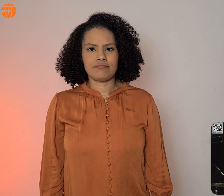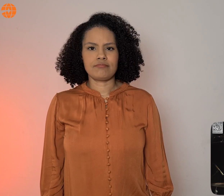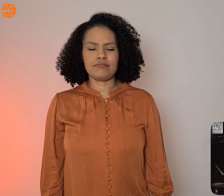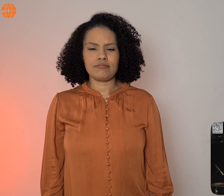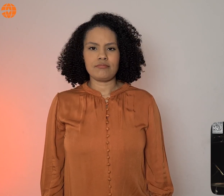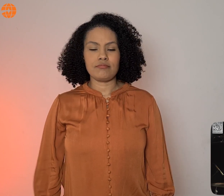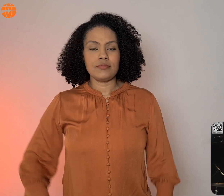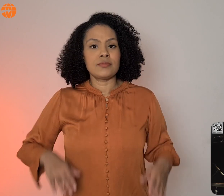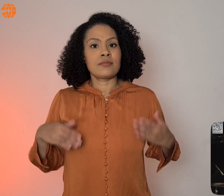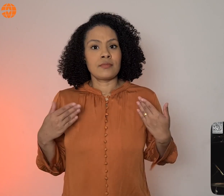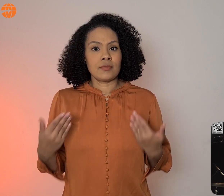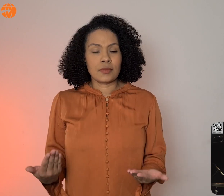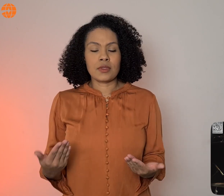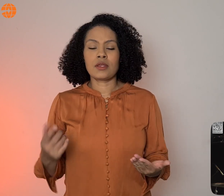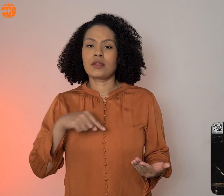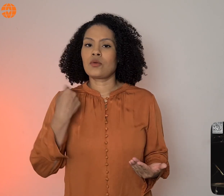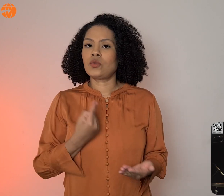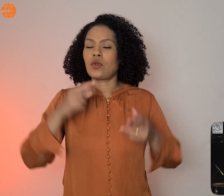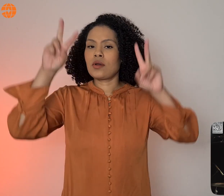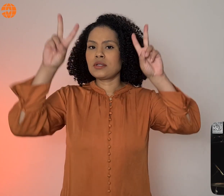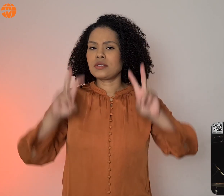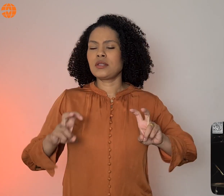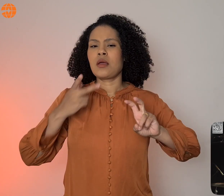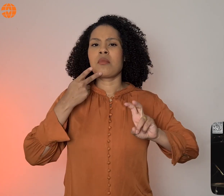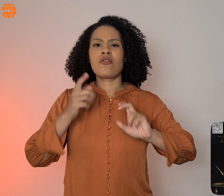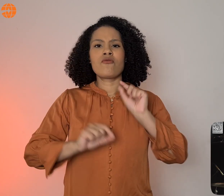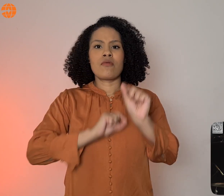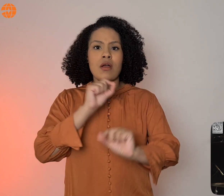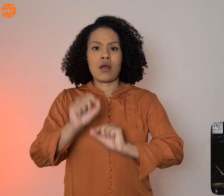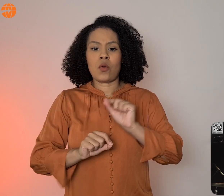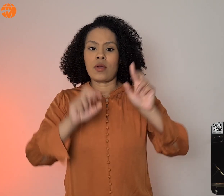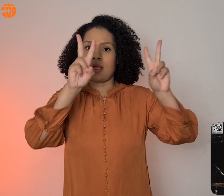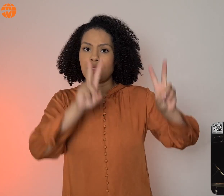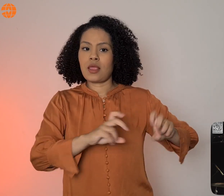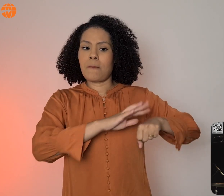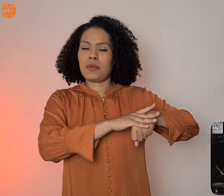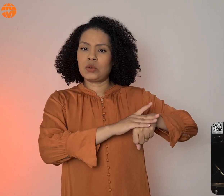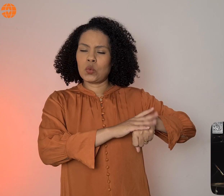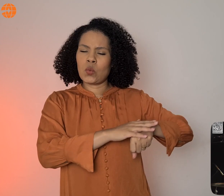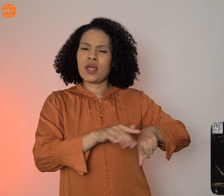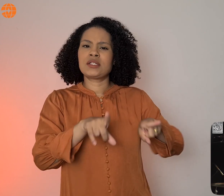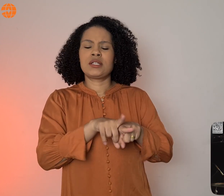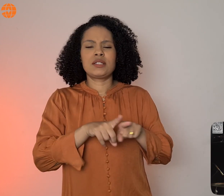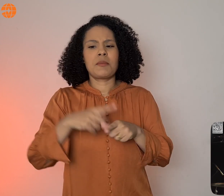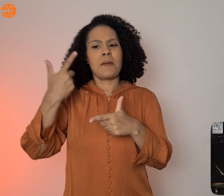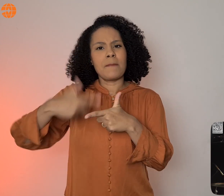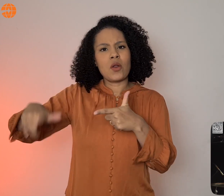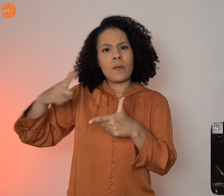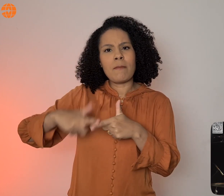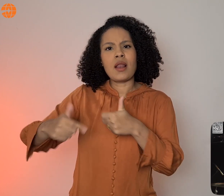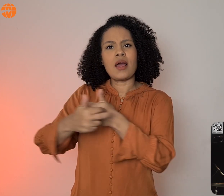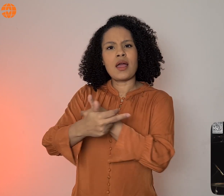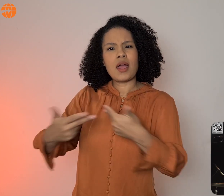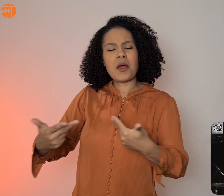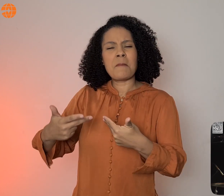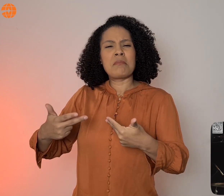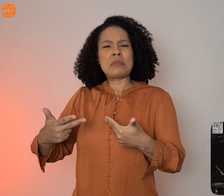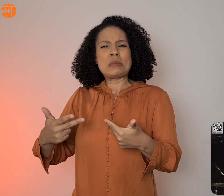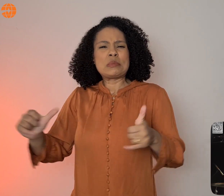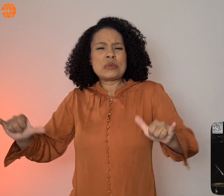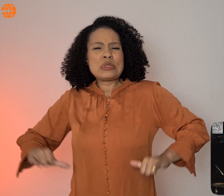pain. God heals from all of those things. Então, aqui a gente fala sobre doenças, mas também sobre outros problemas